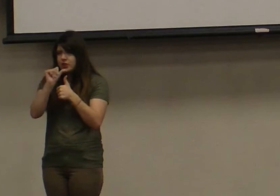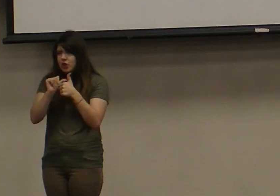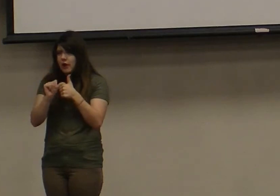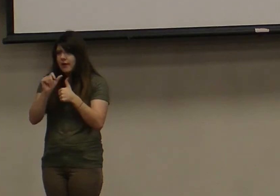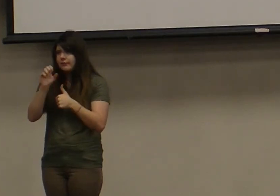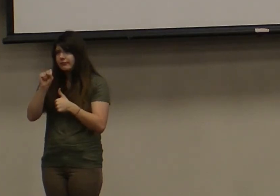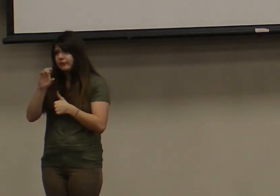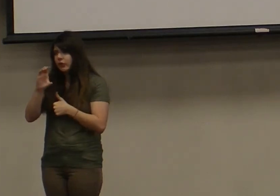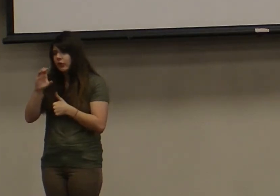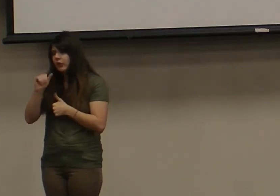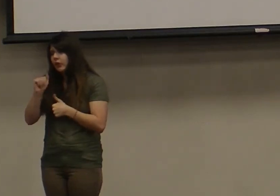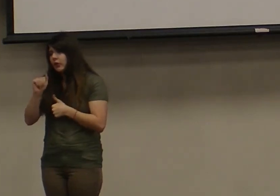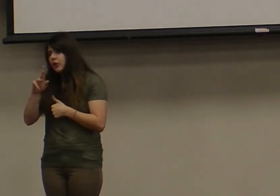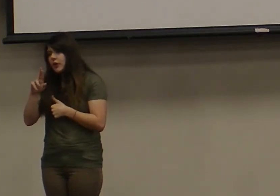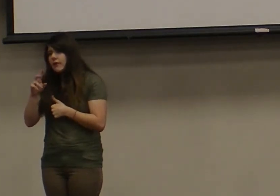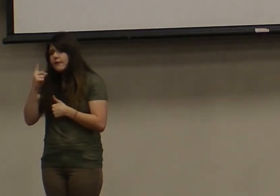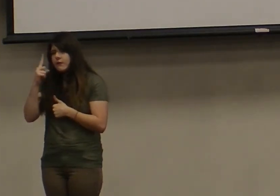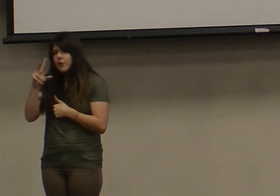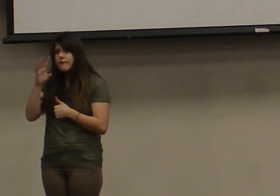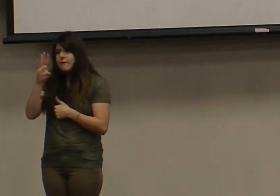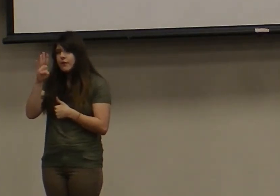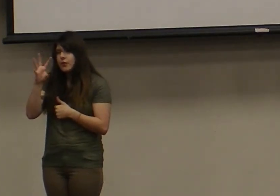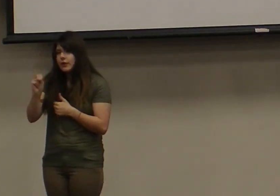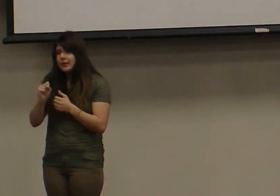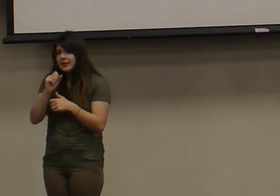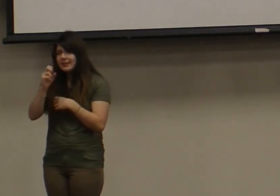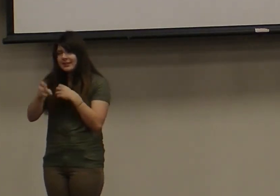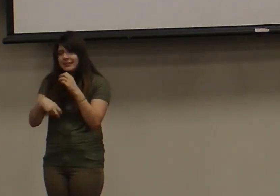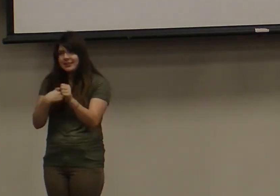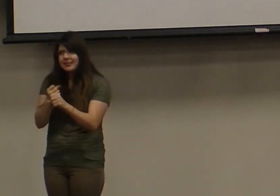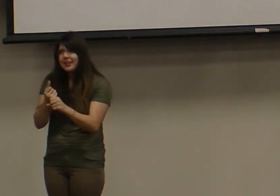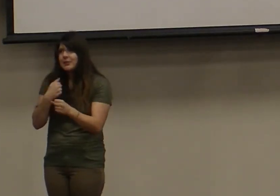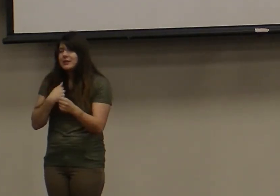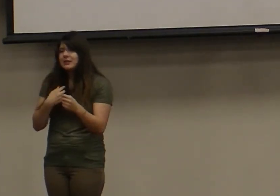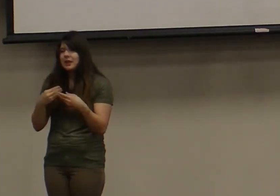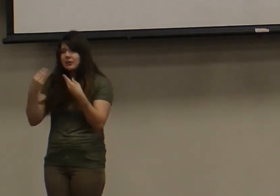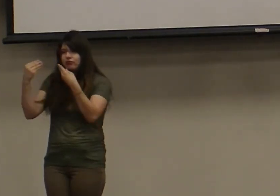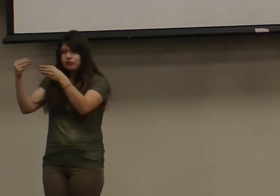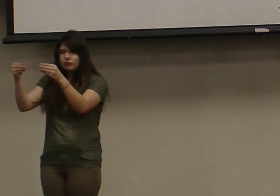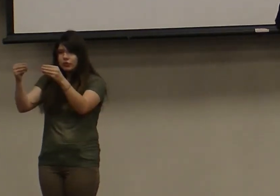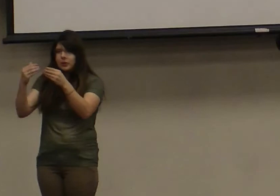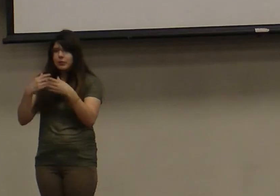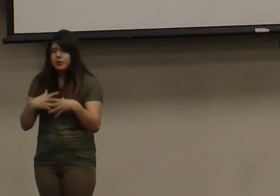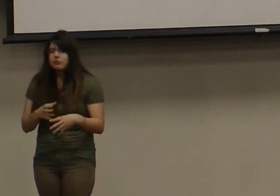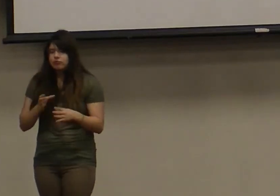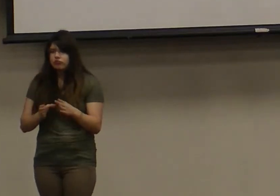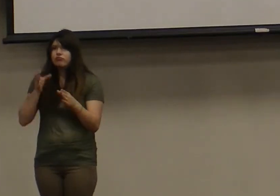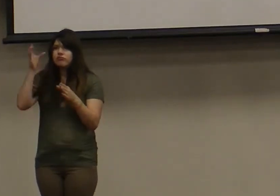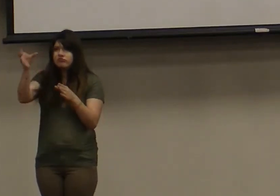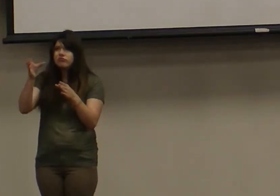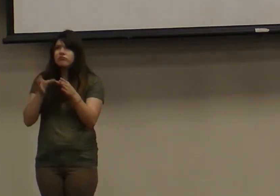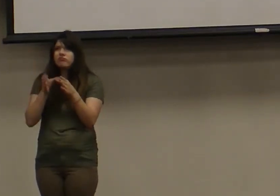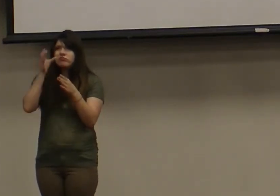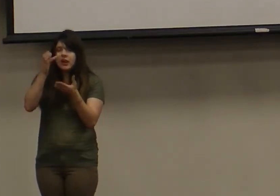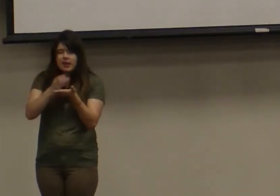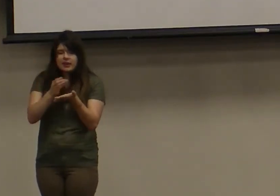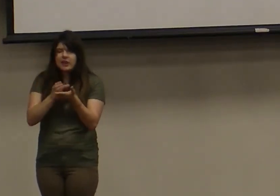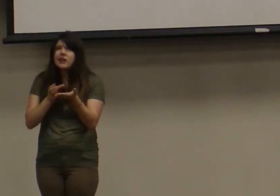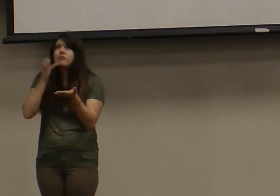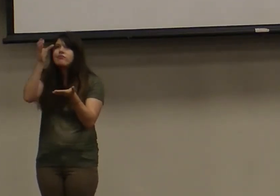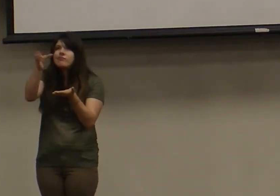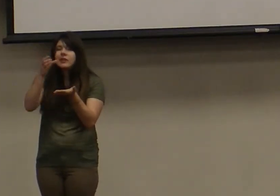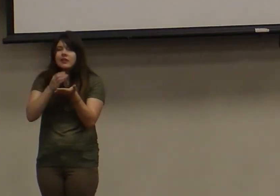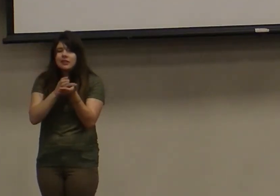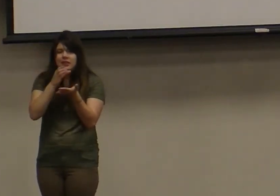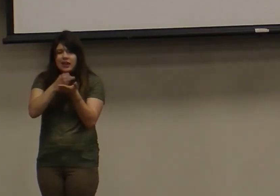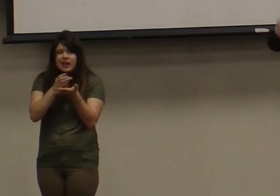I was working at a grocery store, and we were putting up stocking shelves and things, and had a can of green